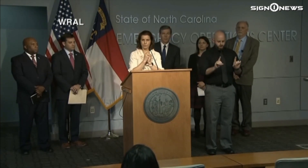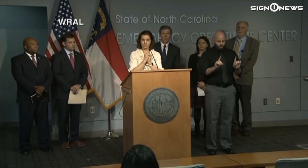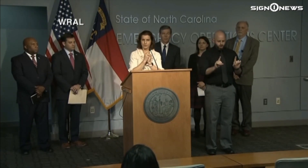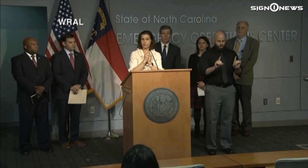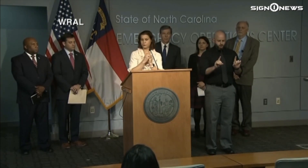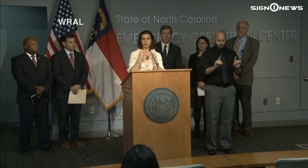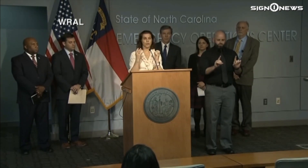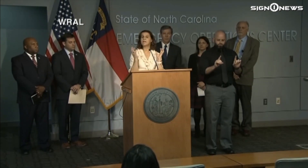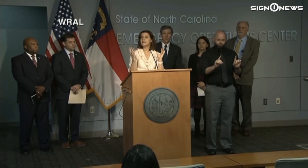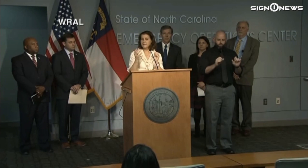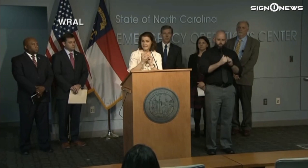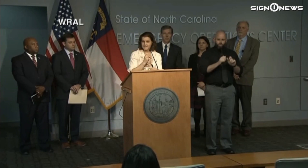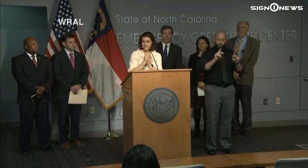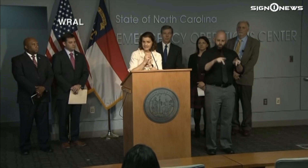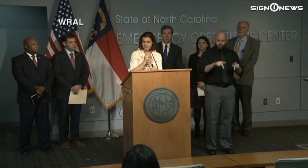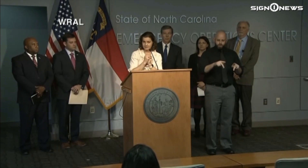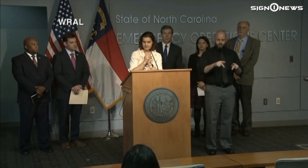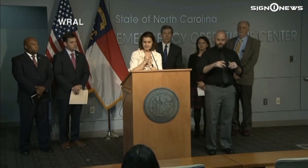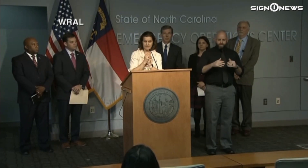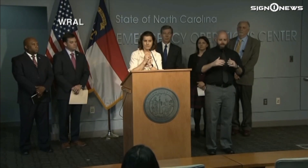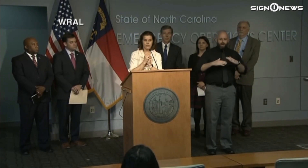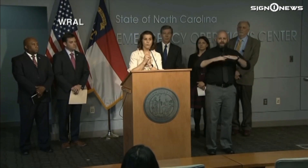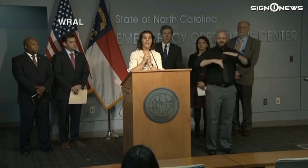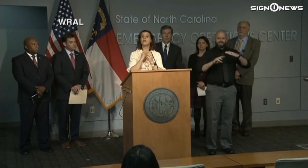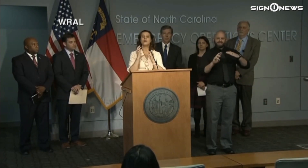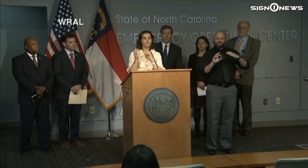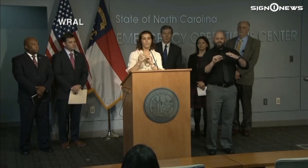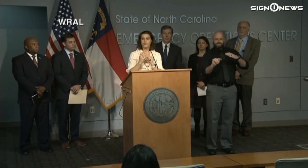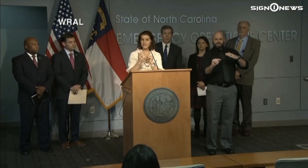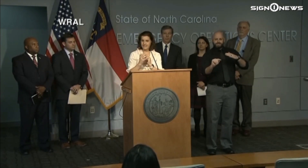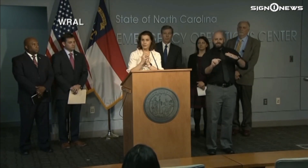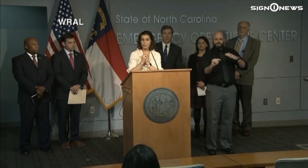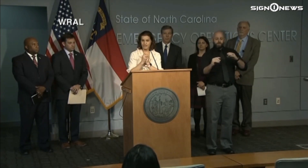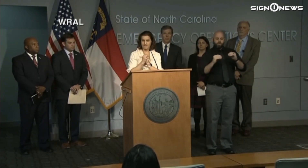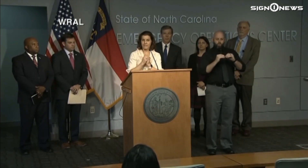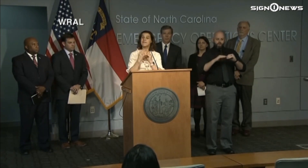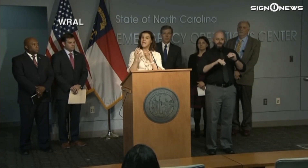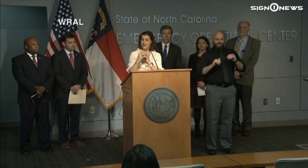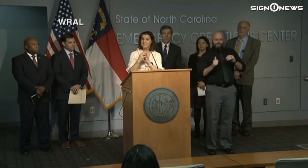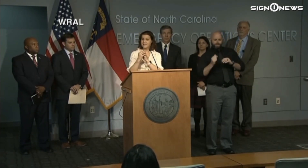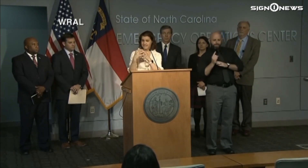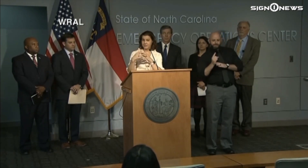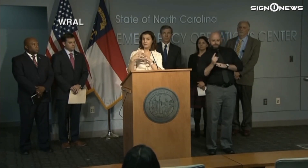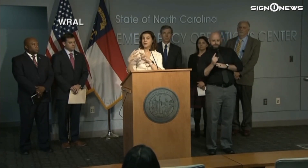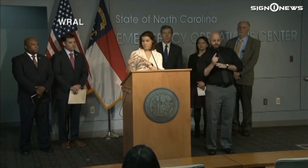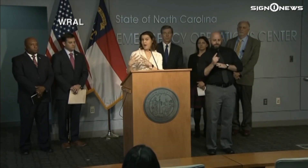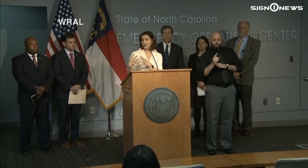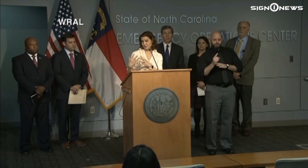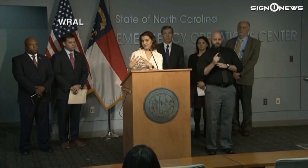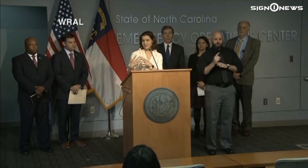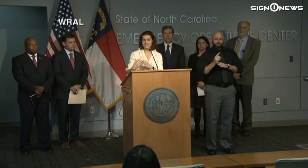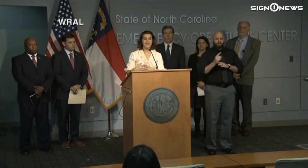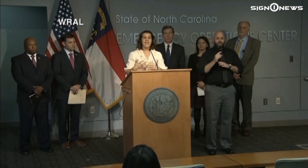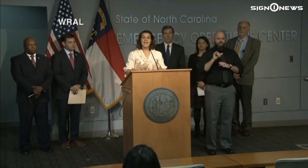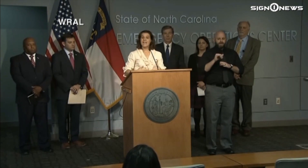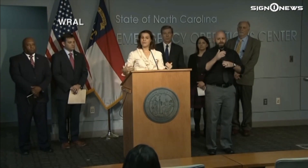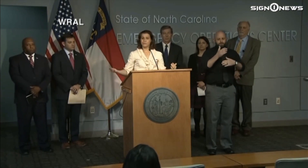this person, so less than 6 feet away for more than 10 to 20 minutes, that's considered moderate risk. If you are